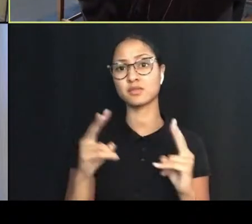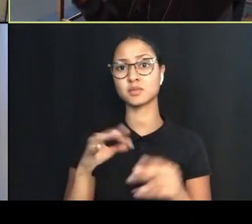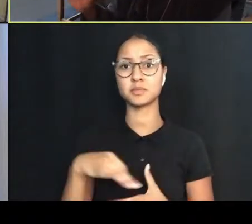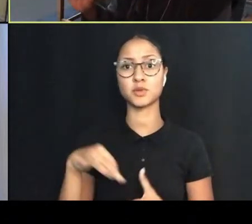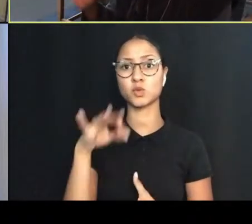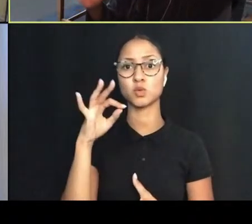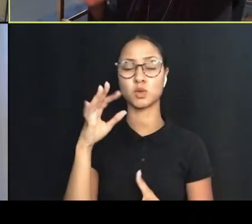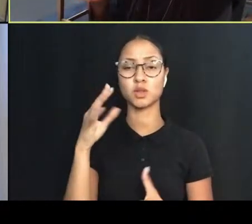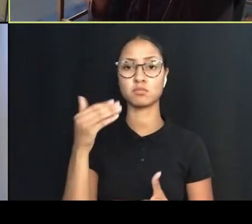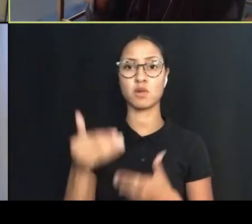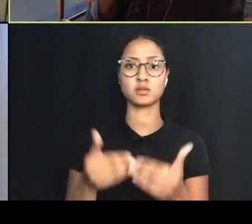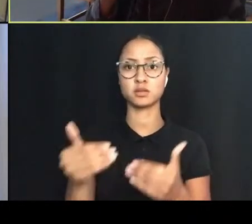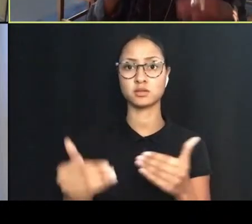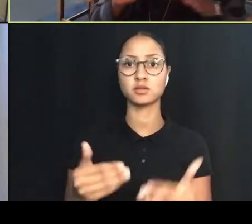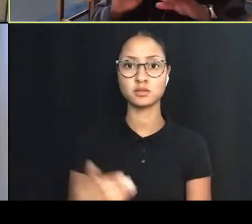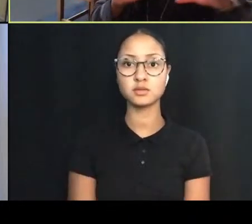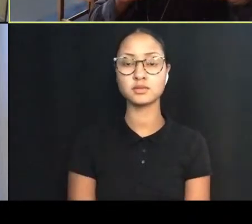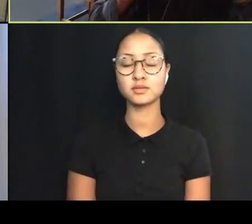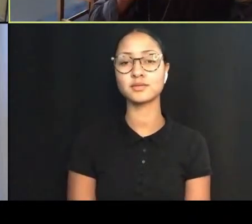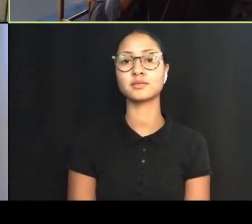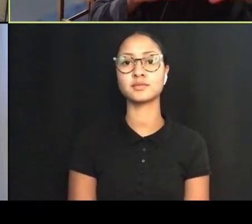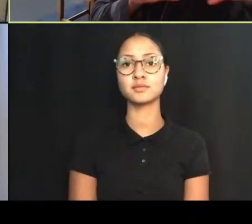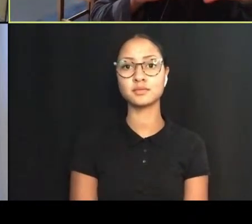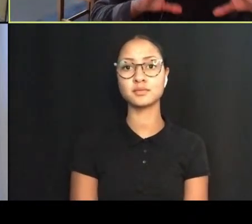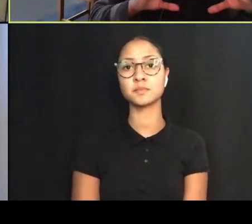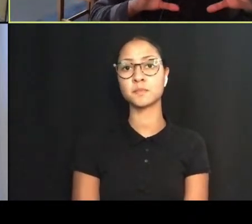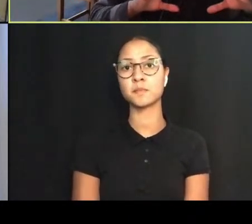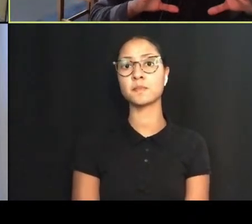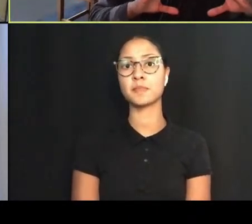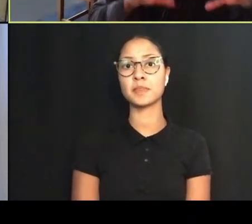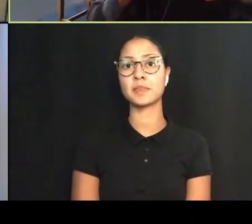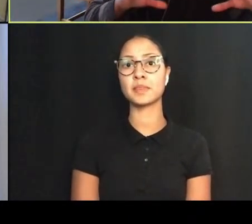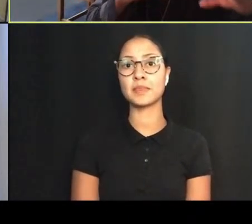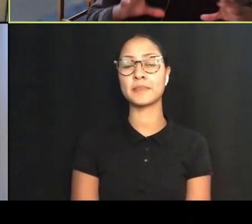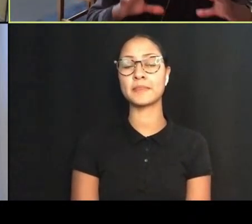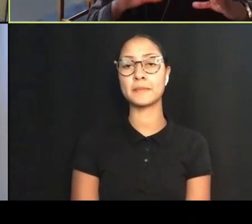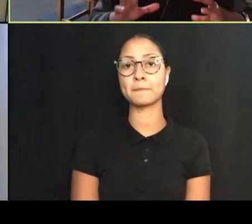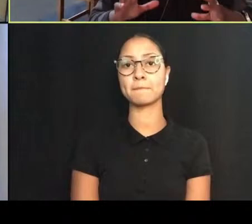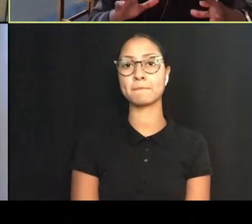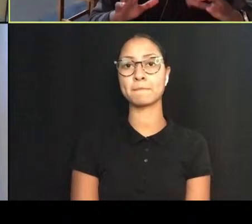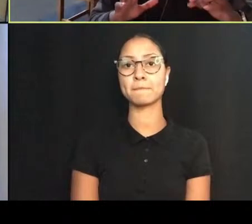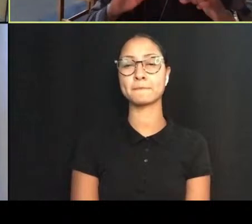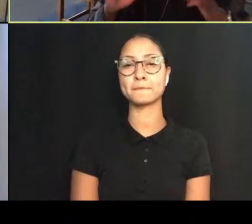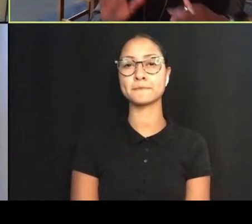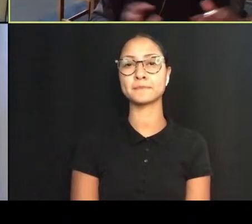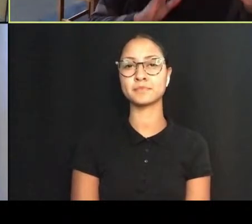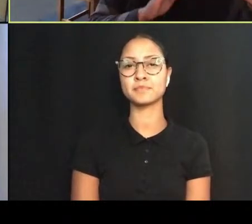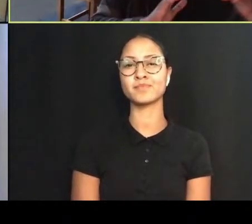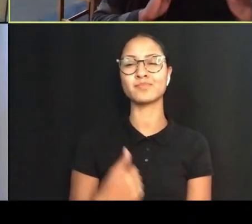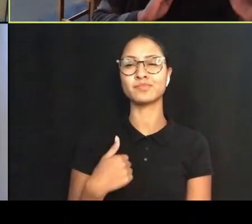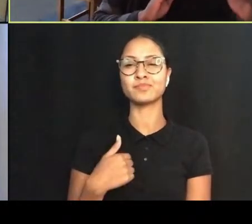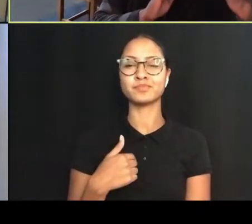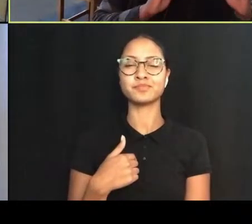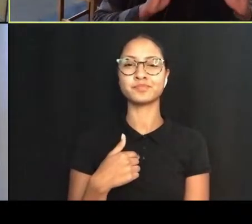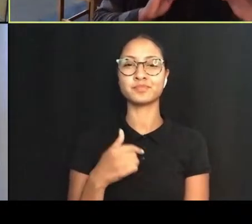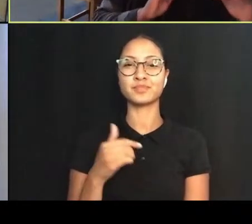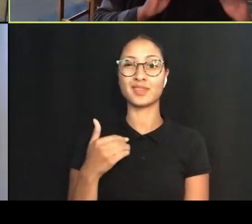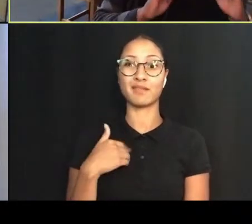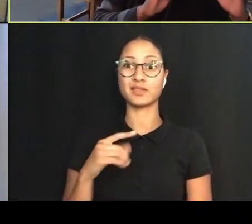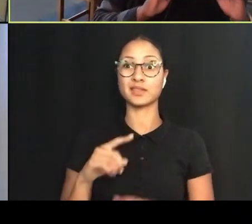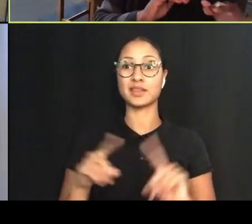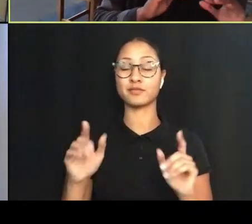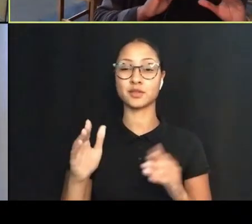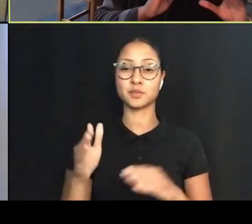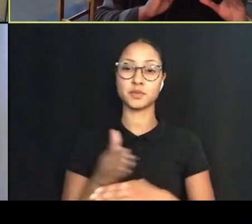with ritual that allows what is capital R ritual to be in the spaces for which that